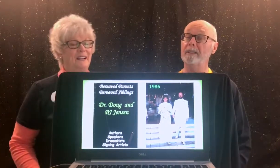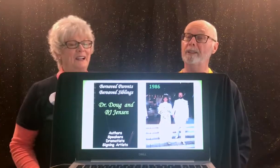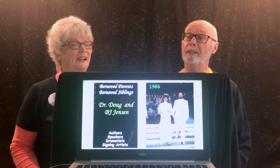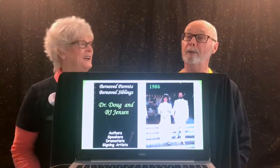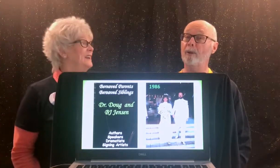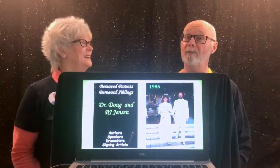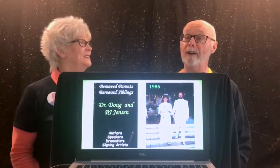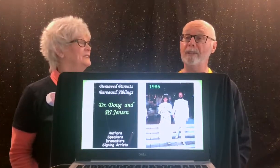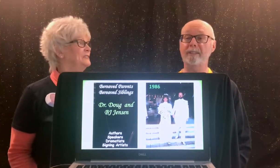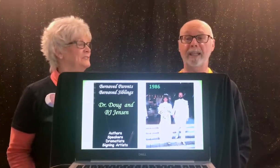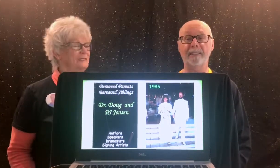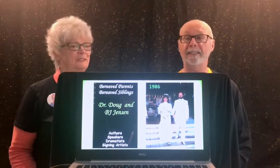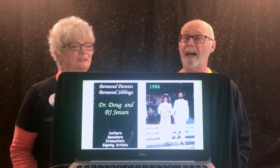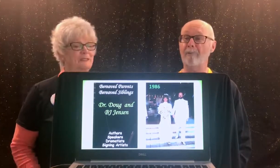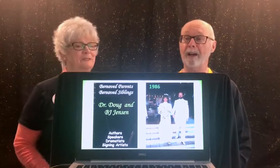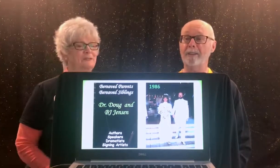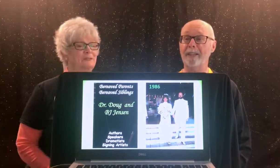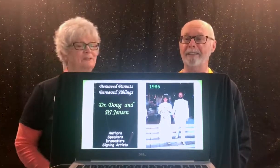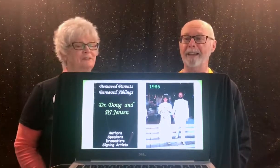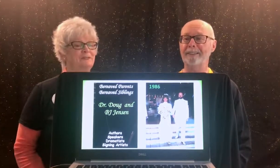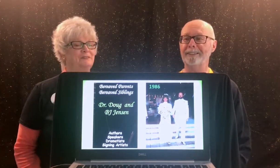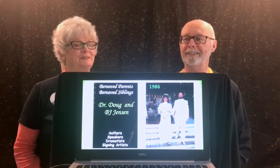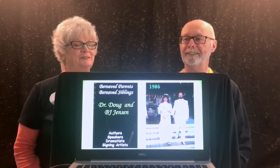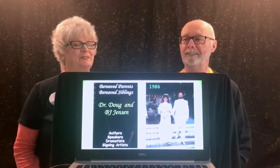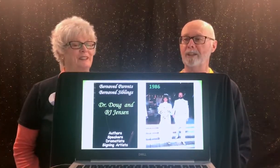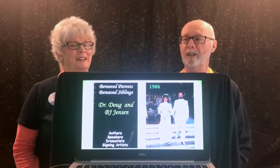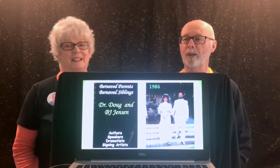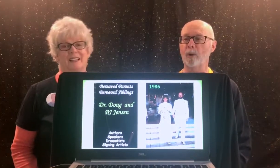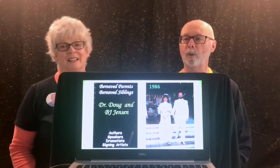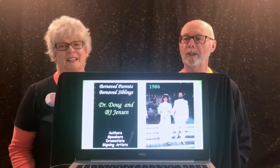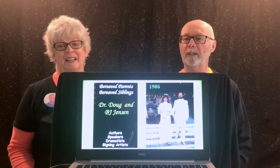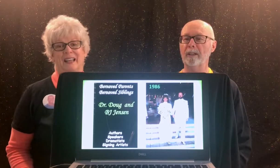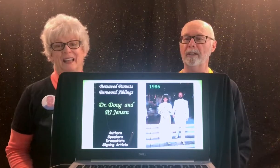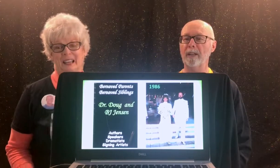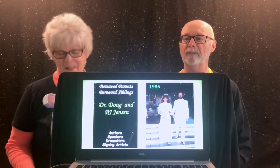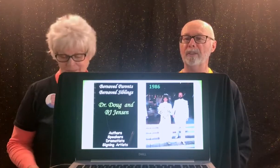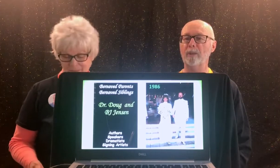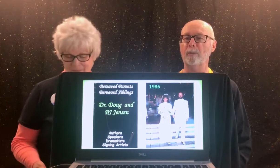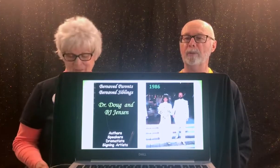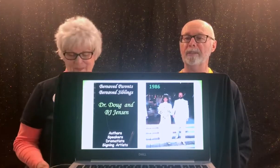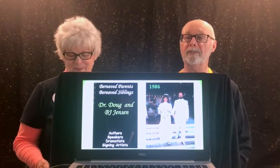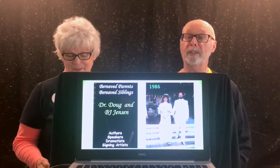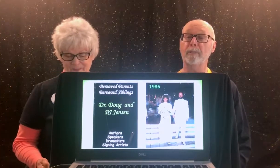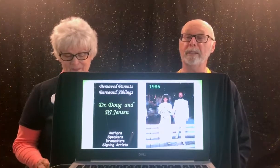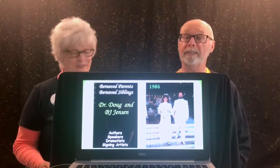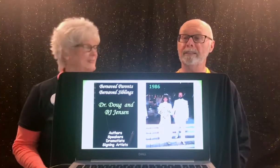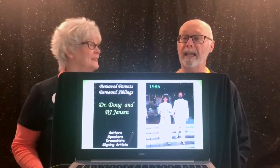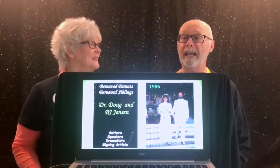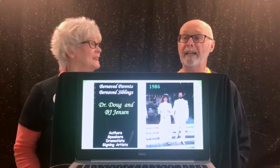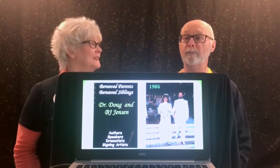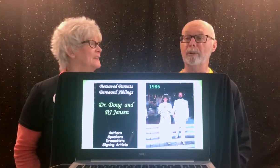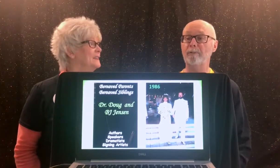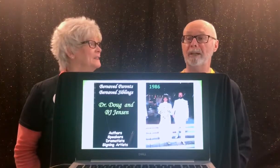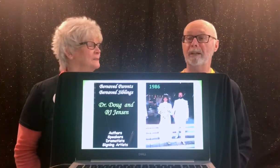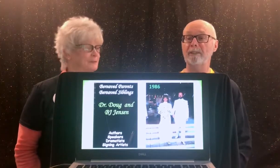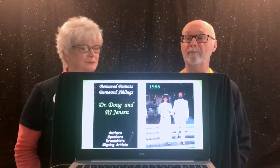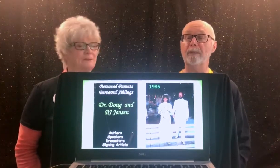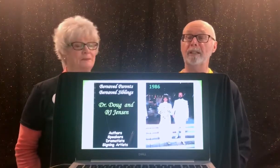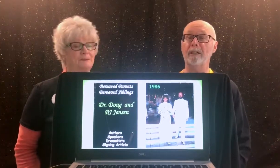the coronavirus can't stop modern technology. We are here as fellow bereaved siblings and bereaved parents in memory